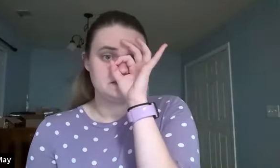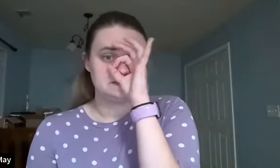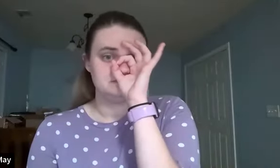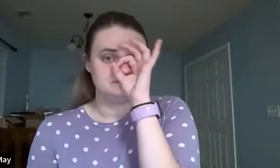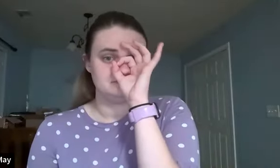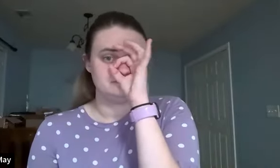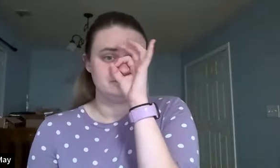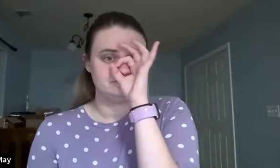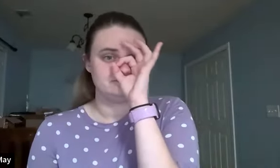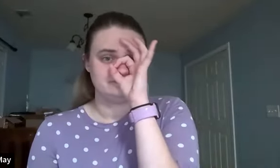Fox.